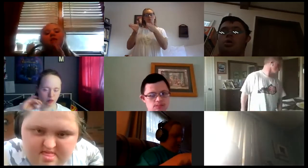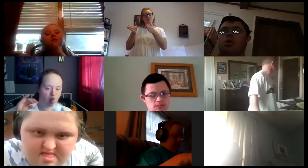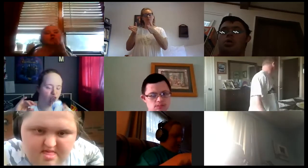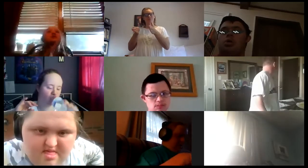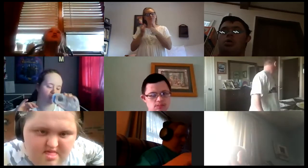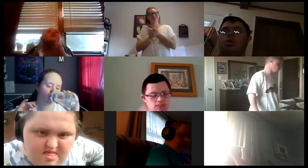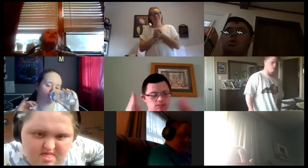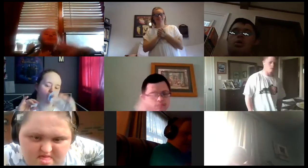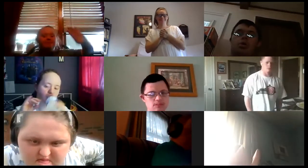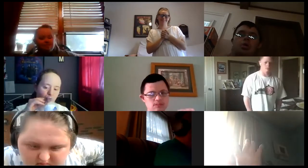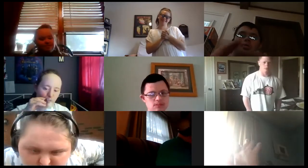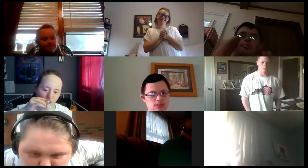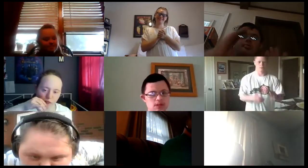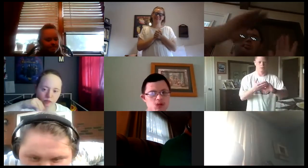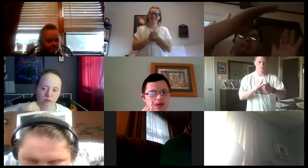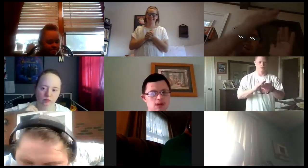let's do it